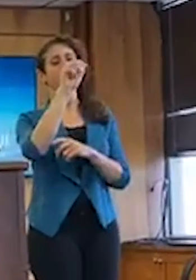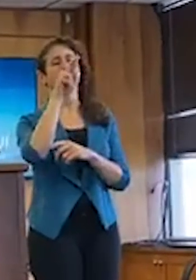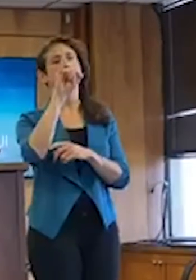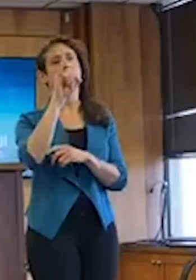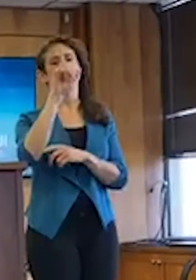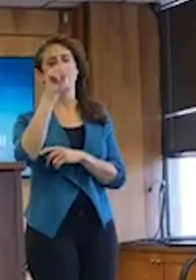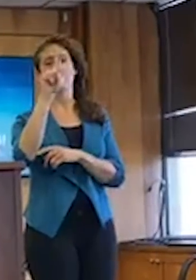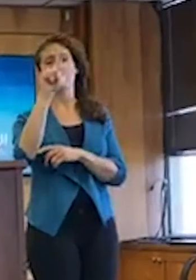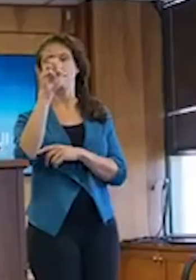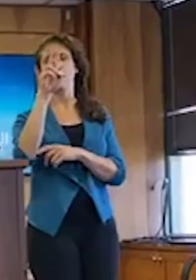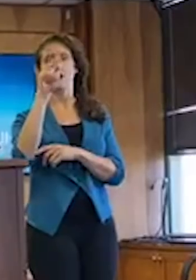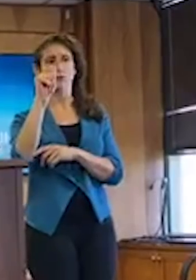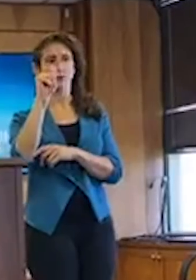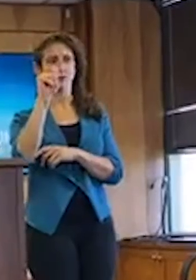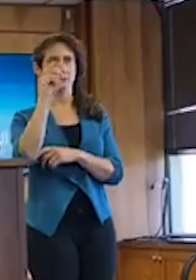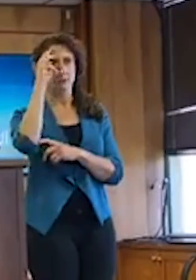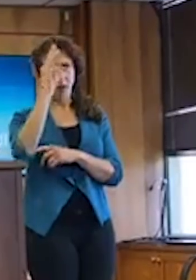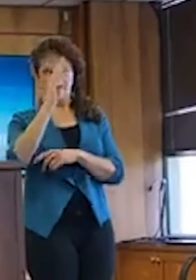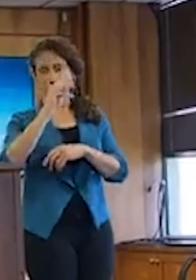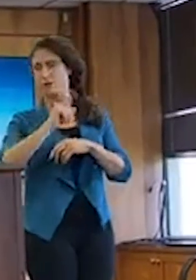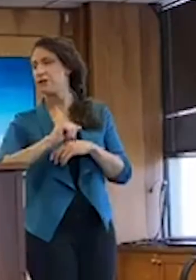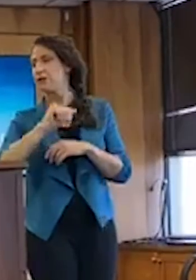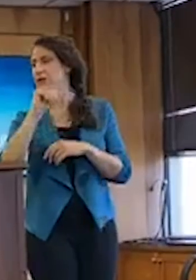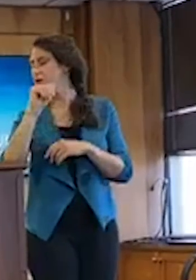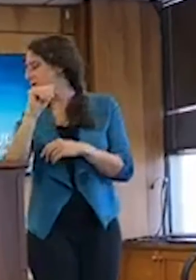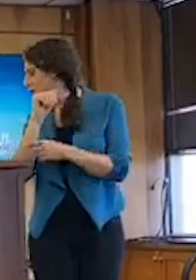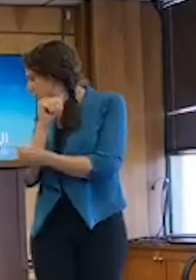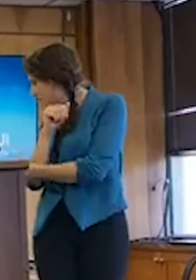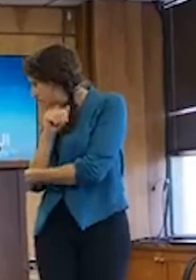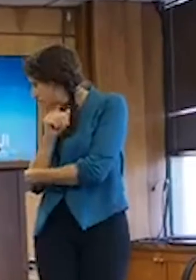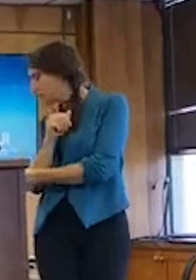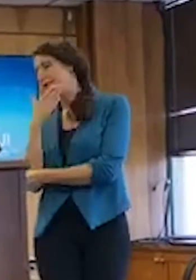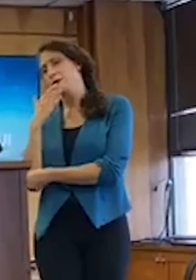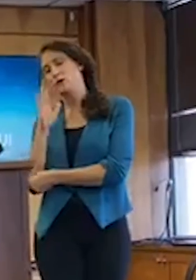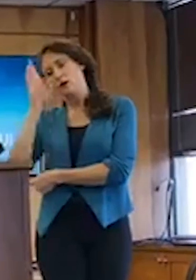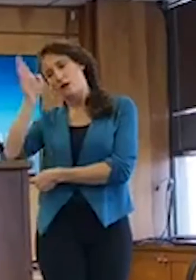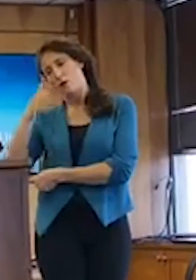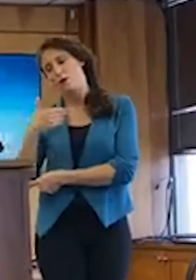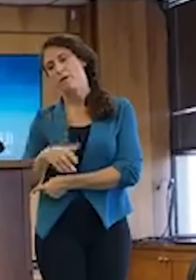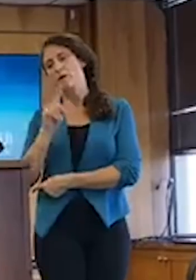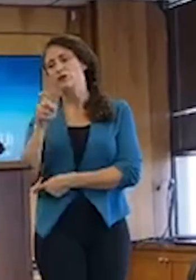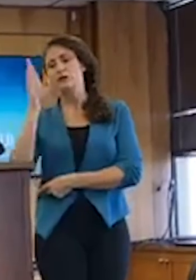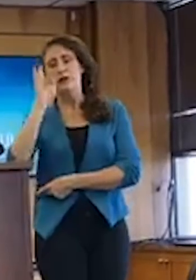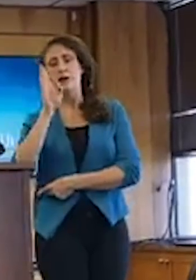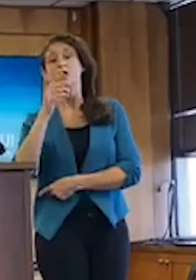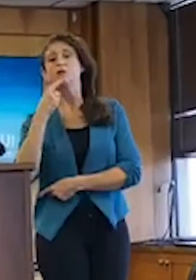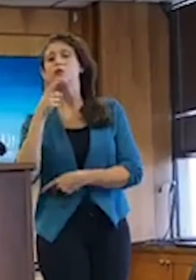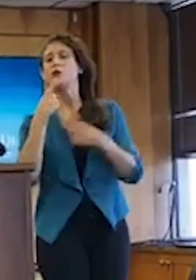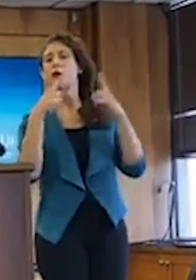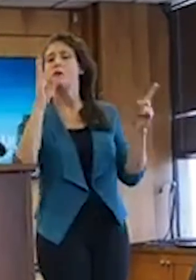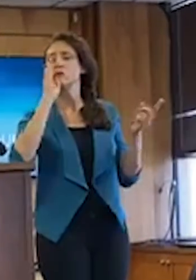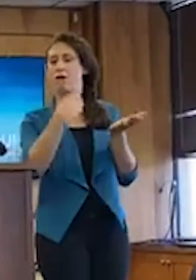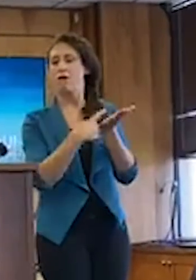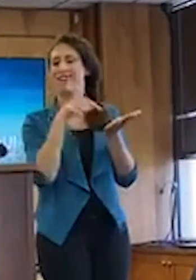Thank you, Mayor. And Mayor, my question is, you said you're going to review this order in on April 30th, I believe, was the